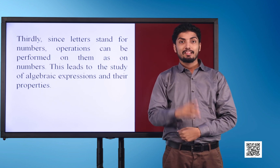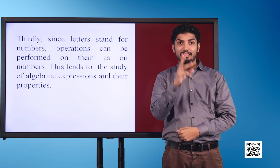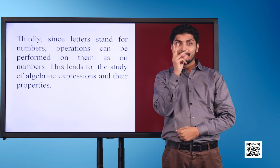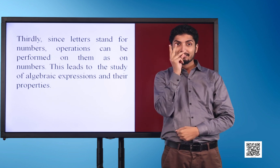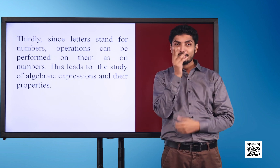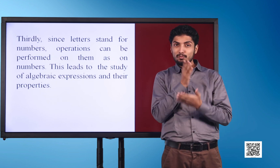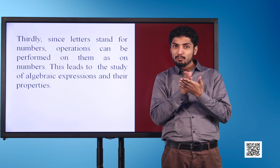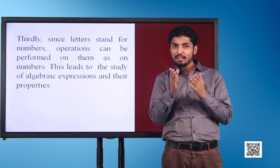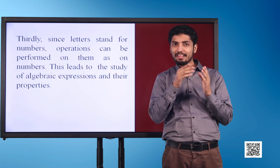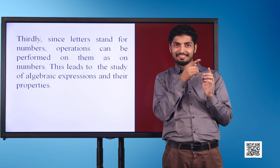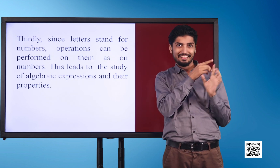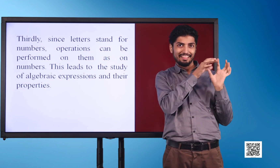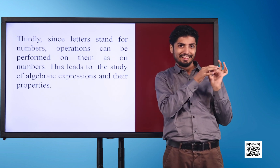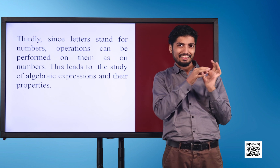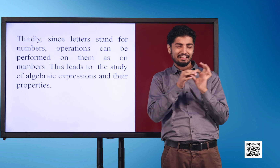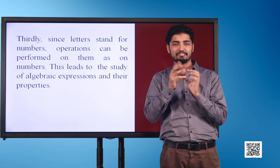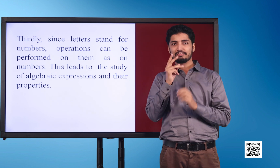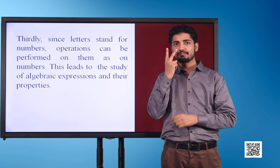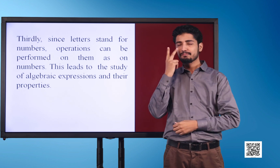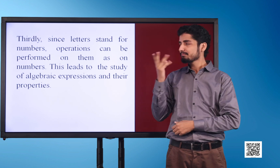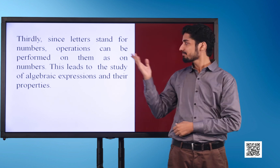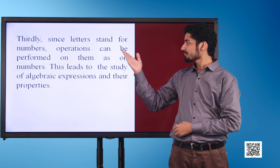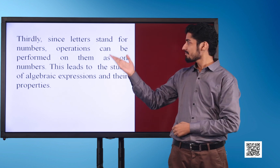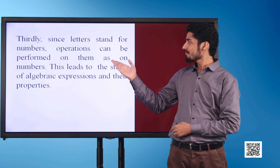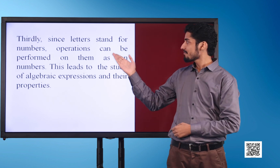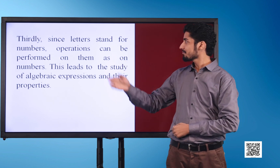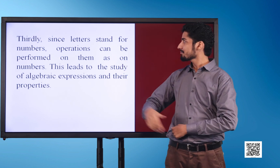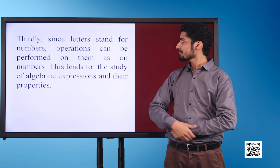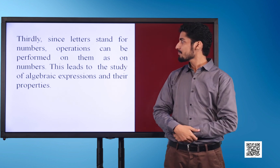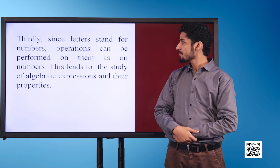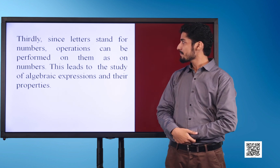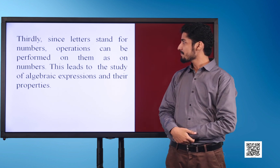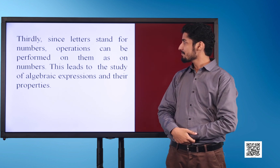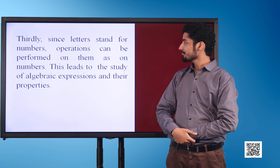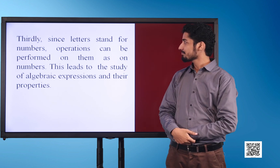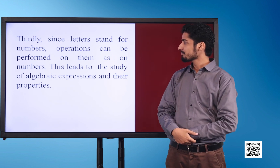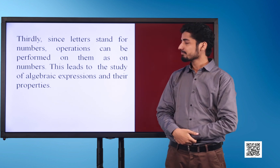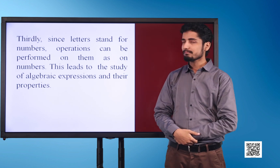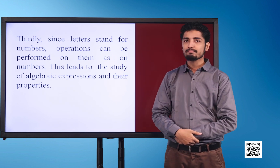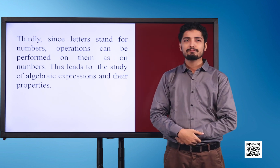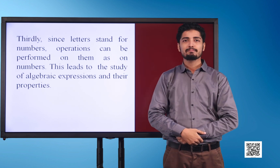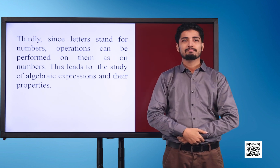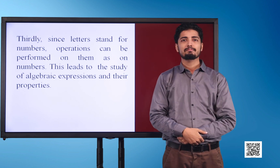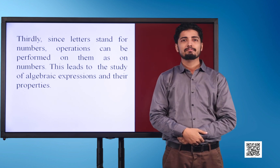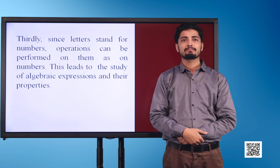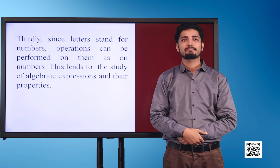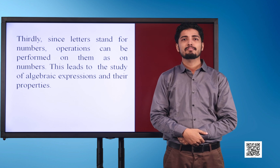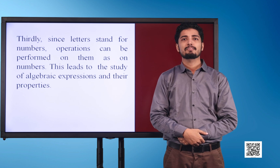Thirdly, since letters stand for numbers, operations can be performed on them as on numbers.